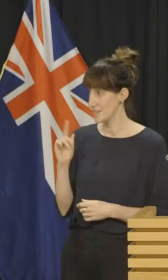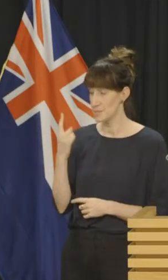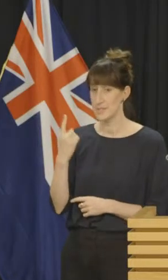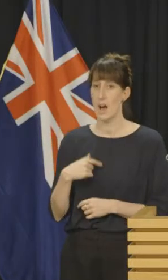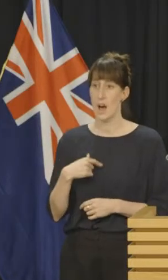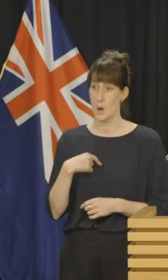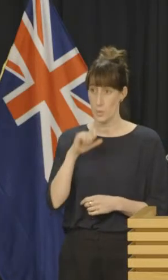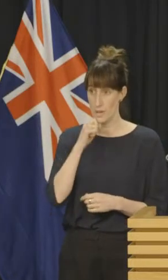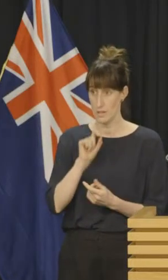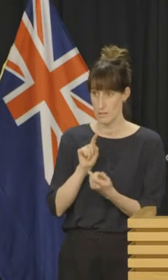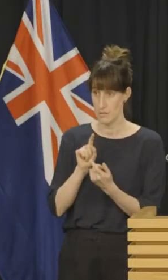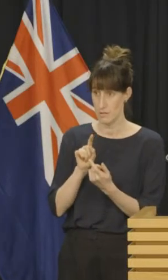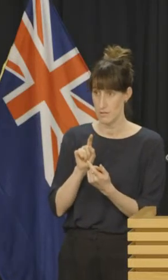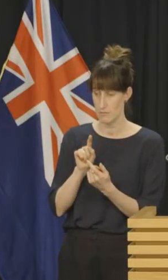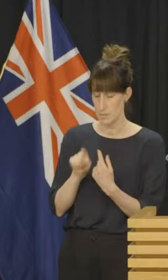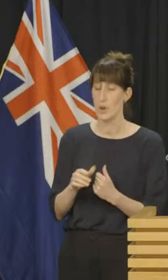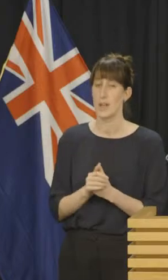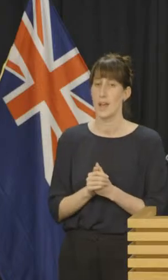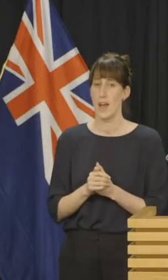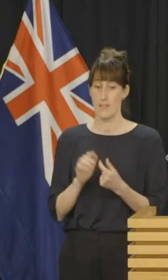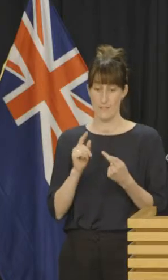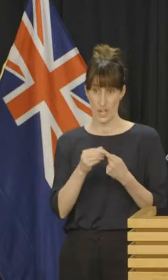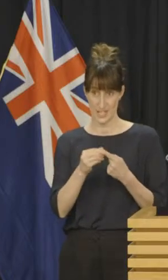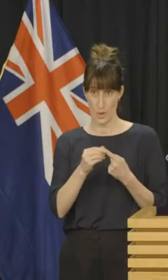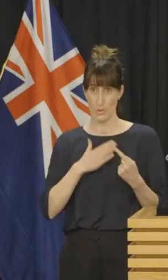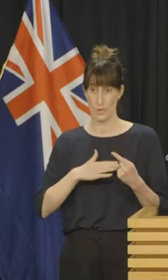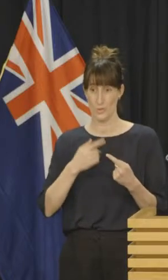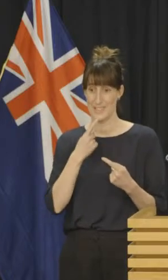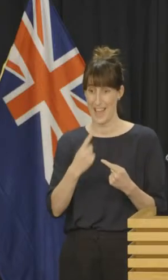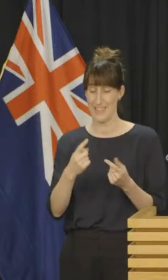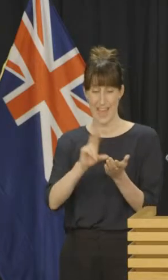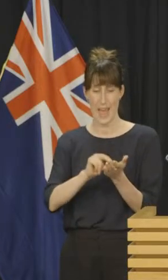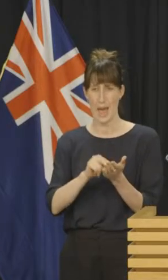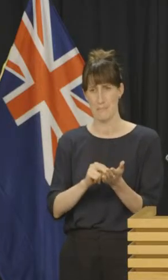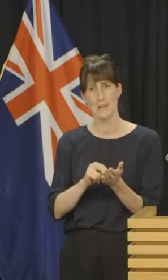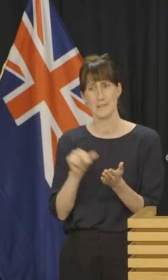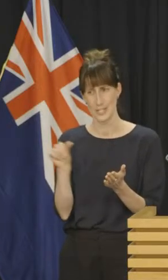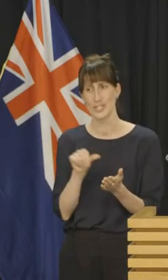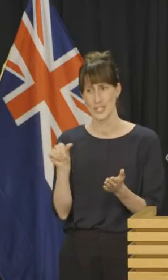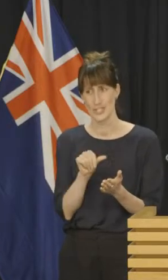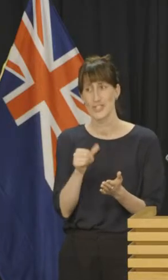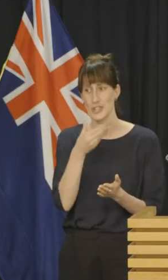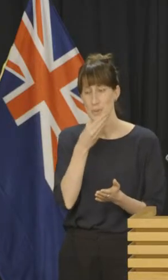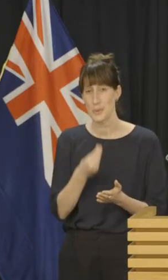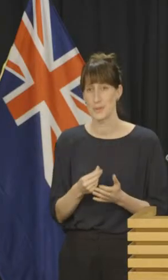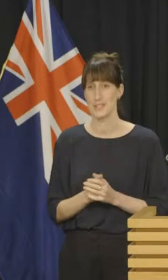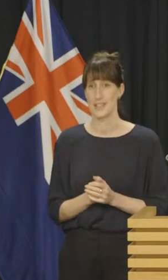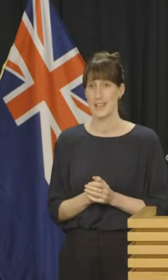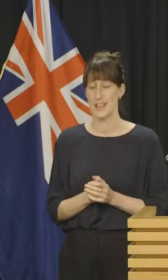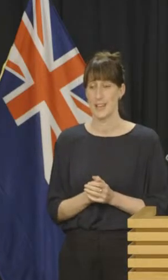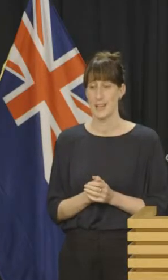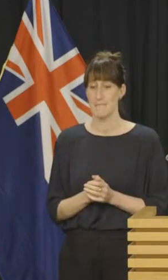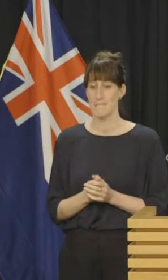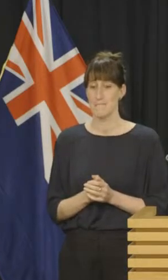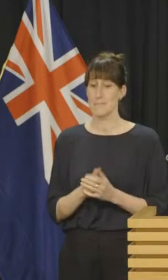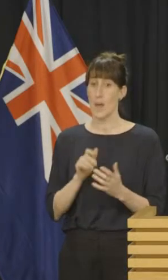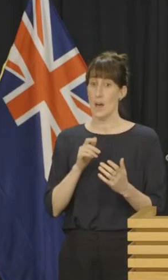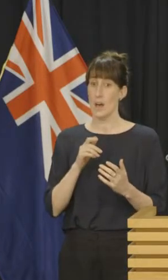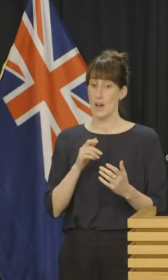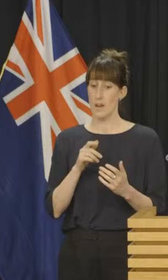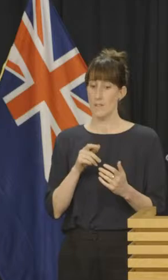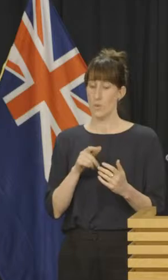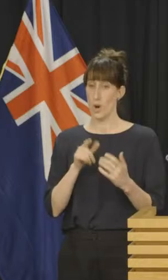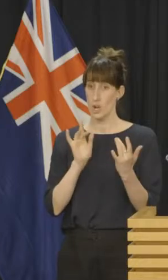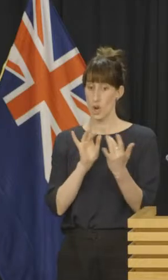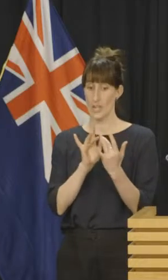just to again give a plug for the app, because the key to successful contact tracing is being able to contact